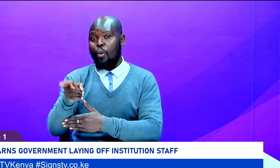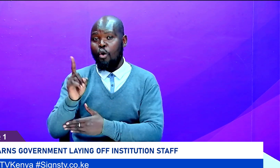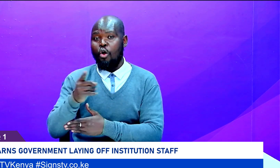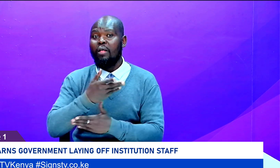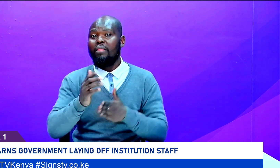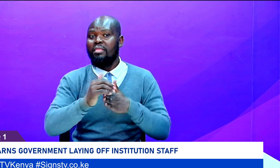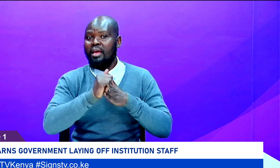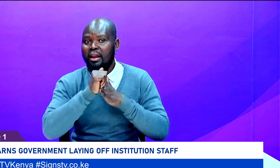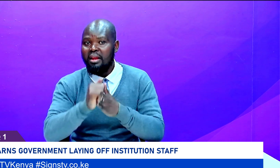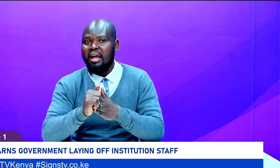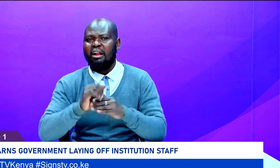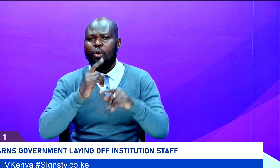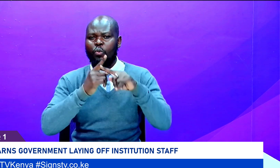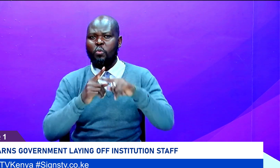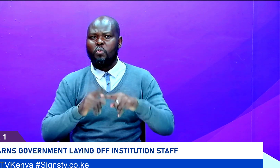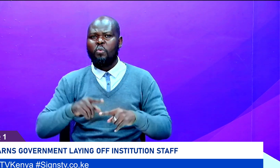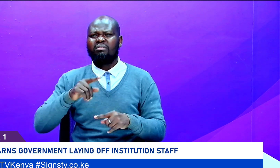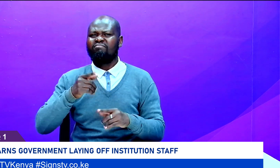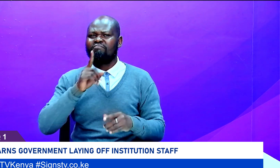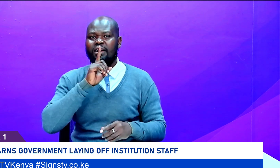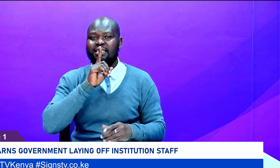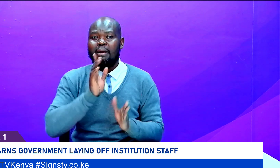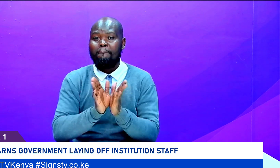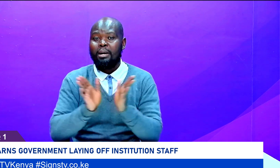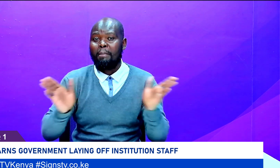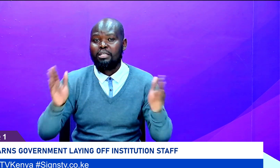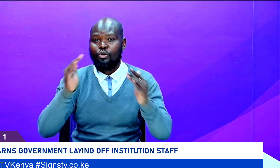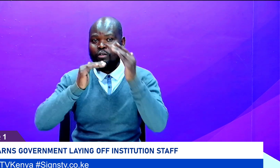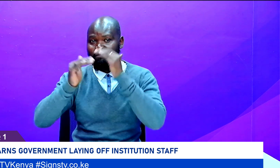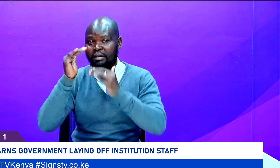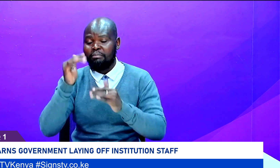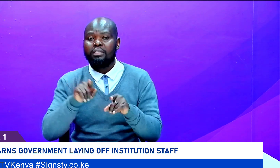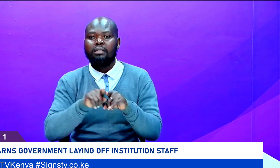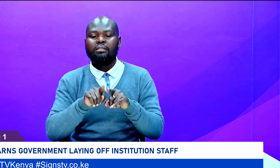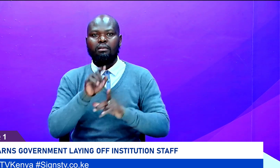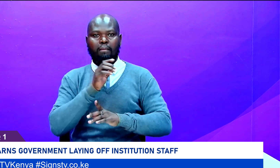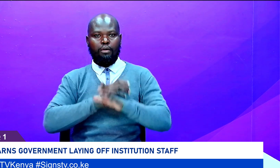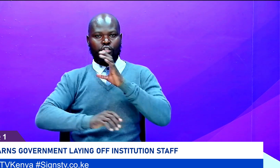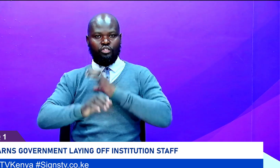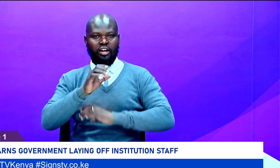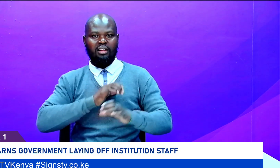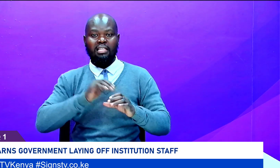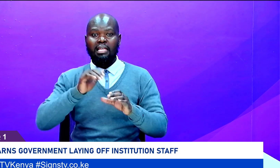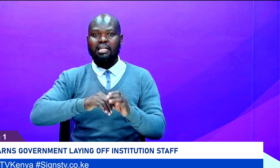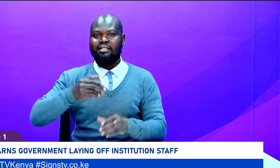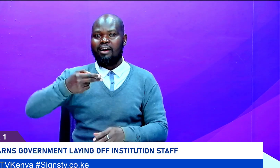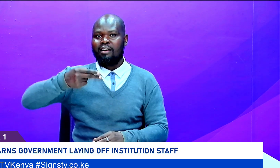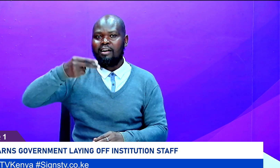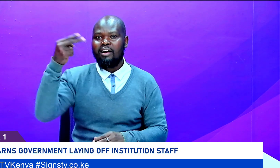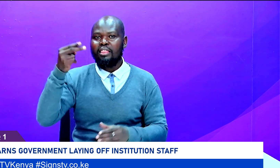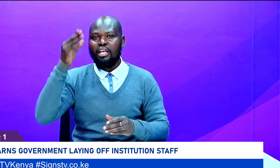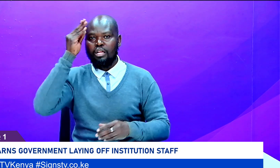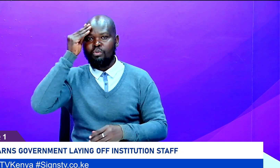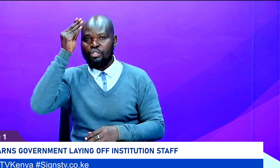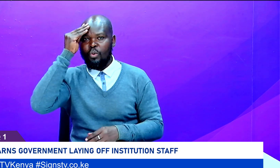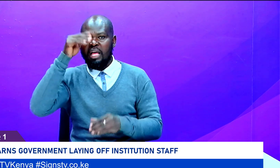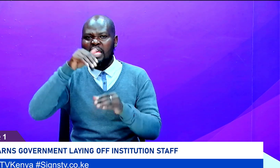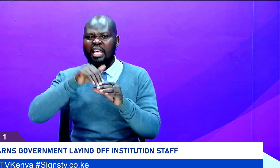to act, they warn, will lead to a total shutdown of public universities.